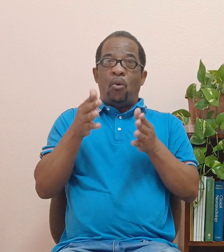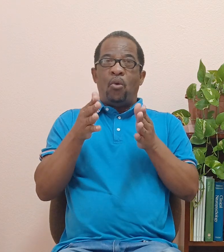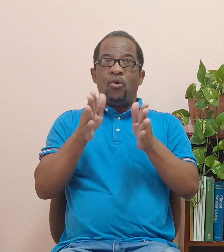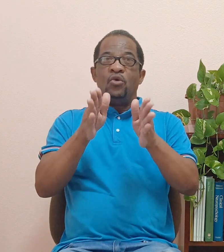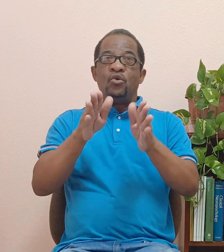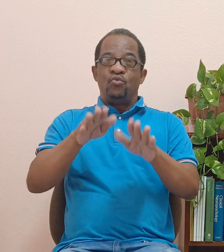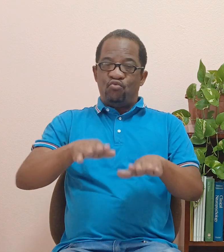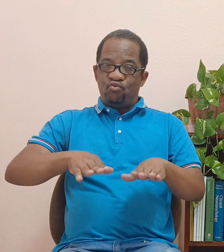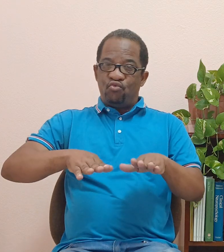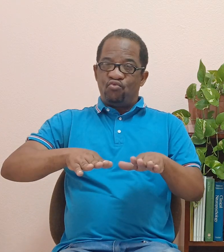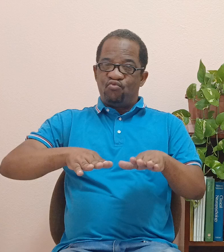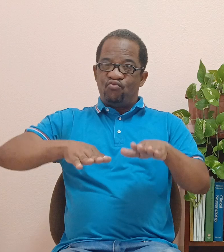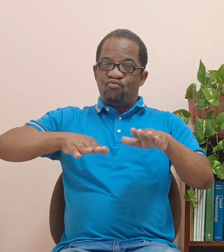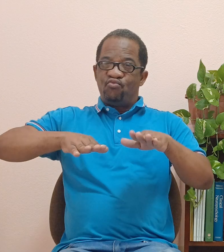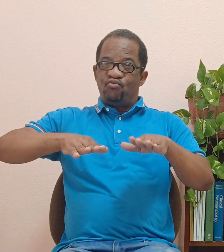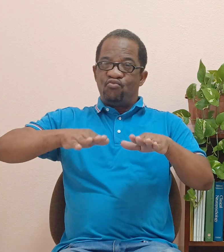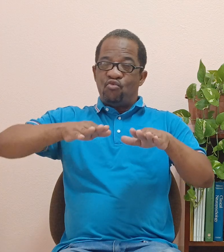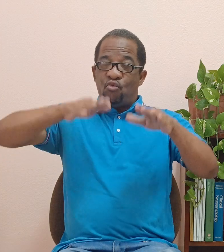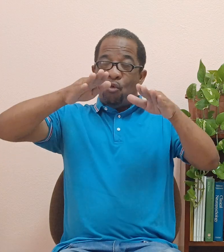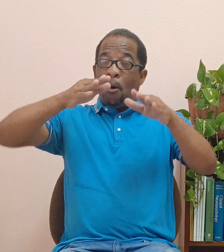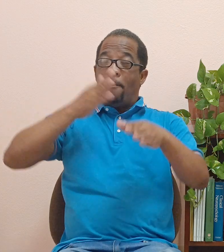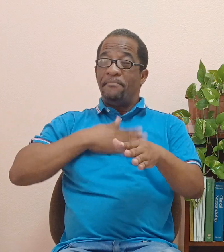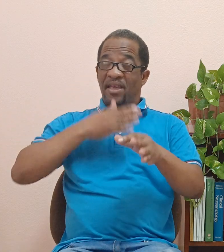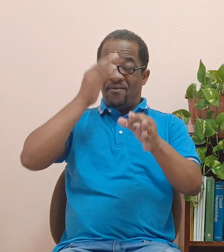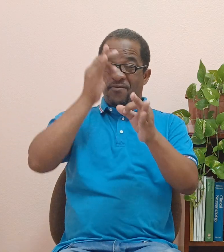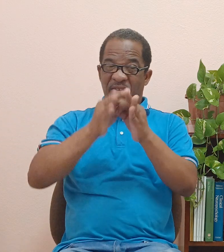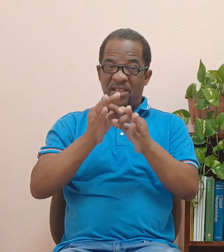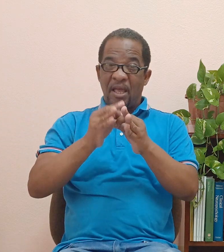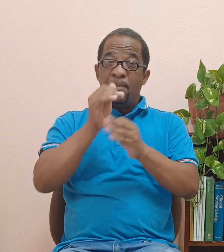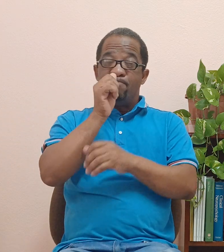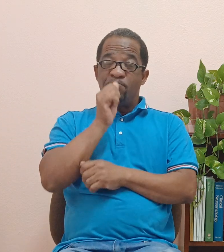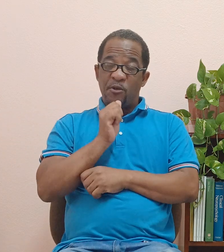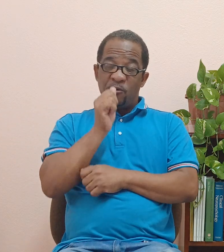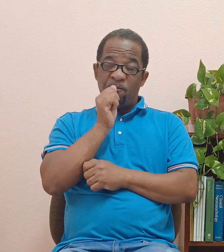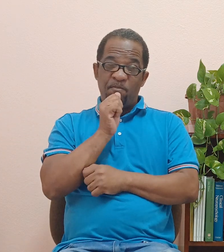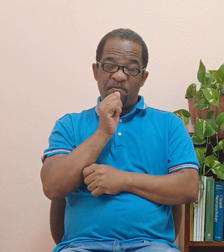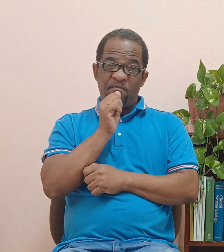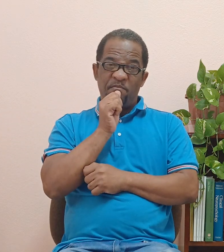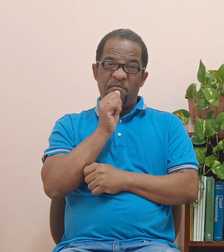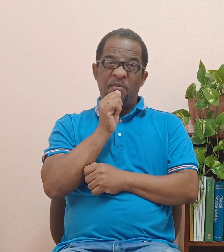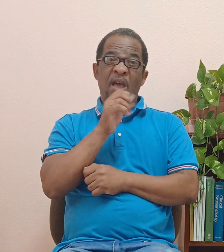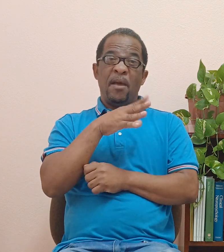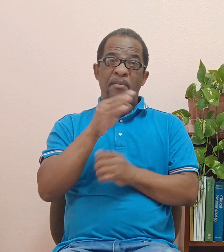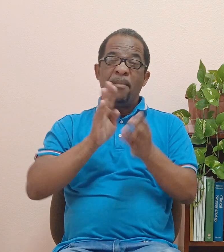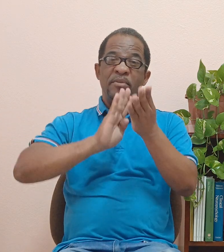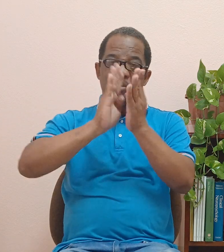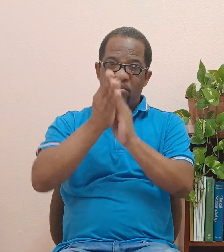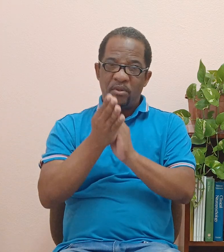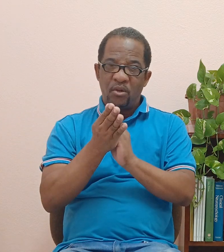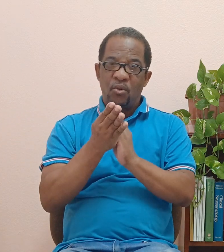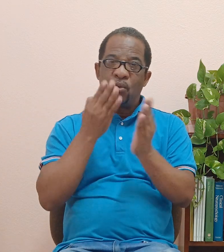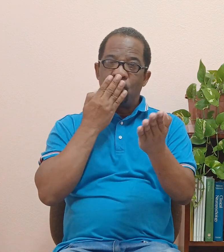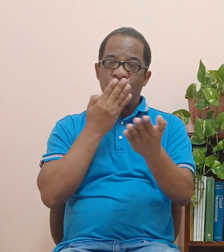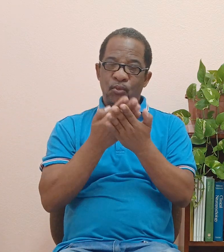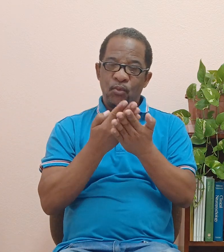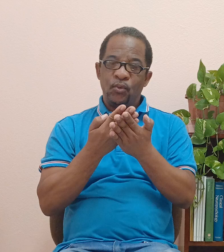my faith and patience and to become a better Christian.